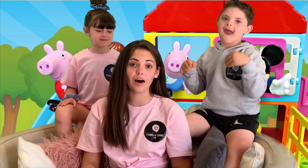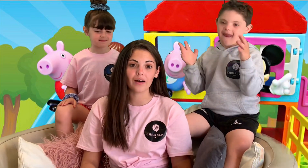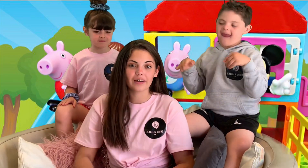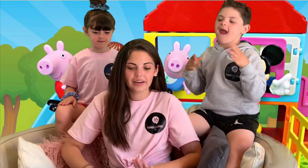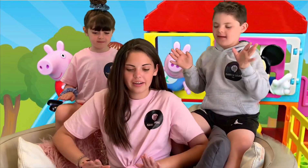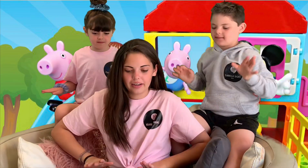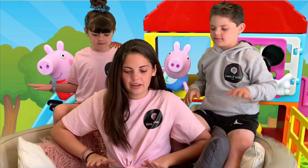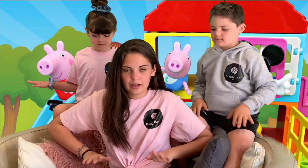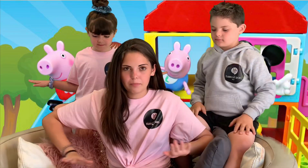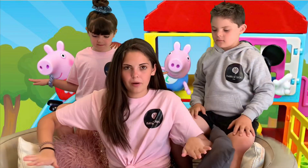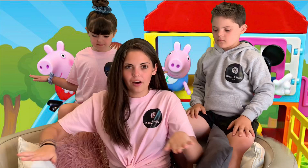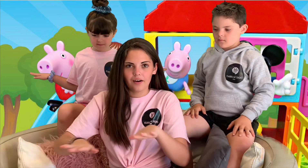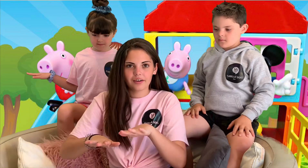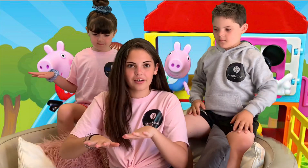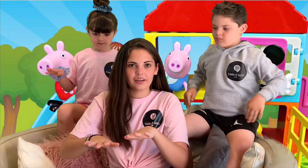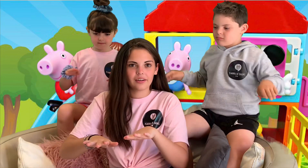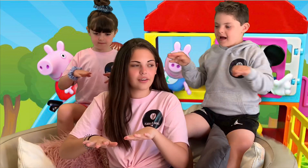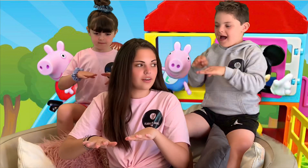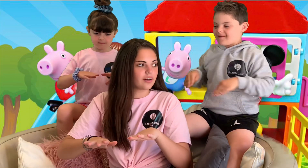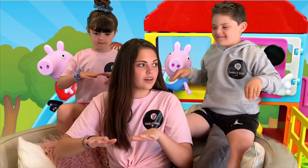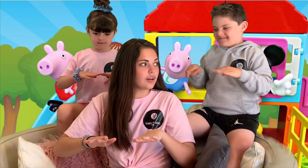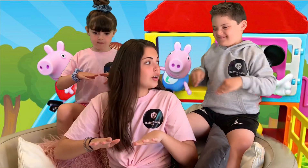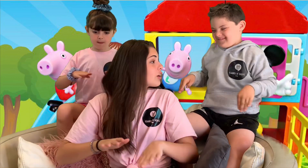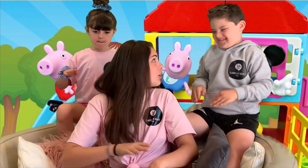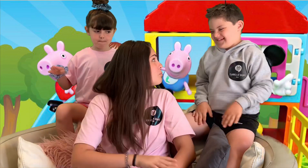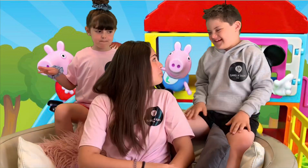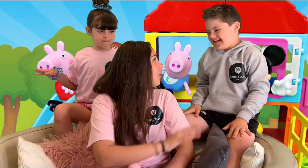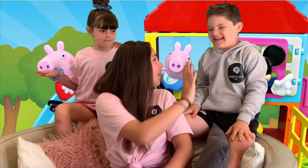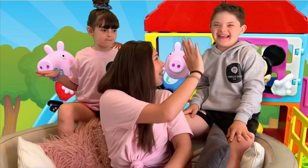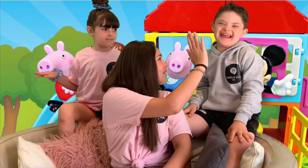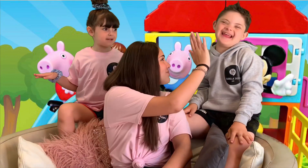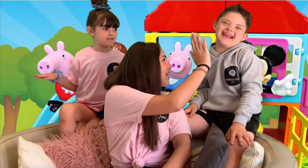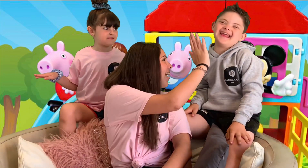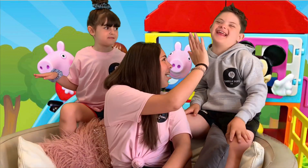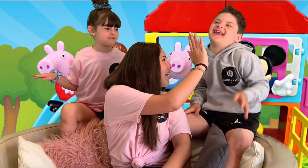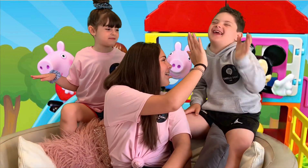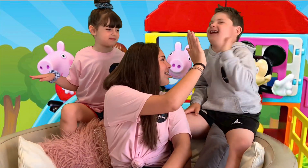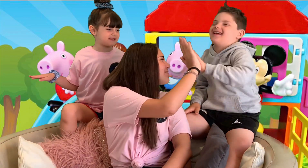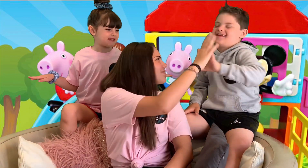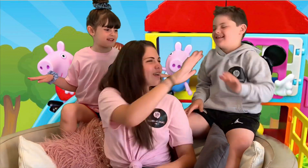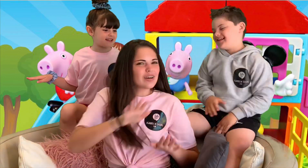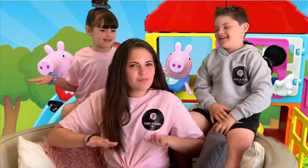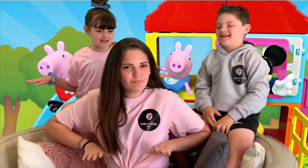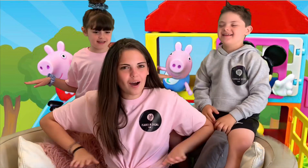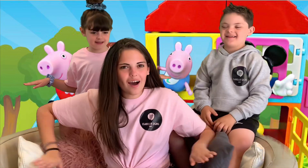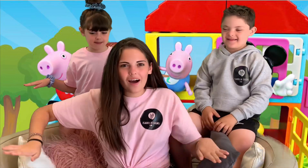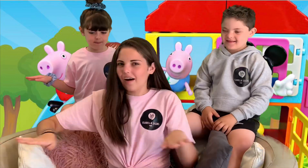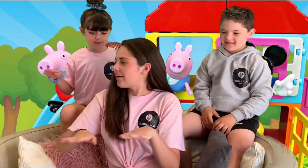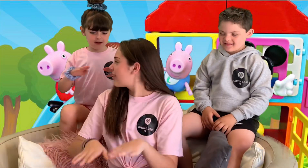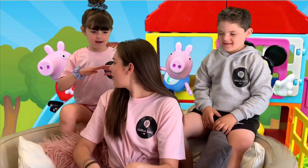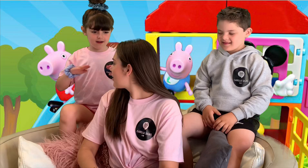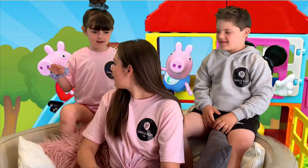park. Park. Run. Good boy. High five. Park. Park.